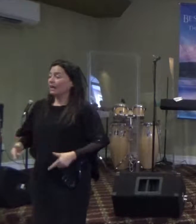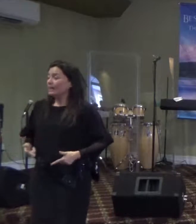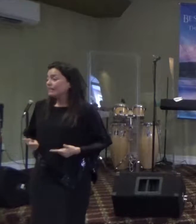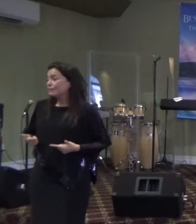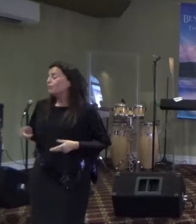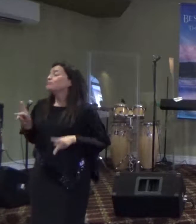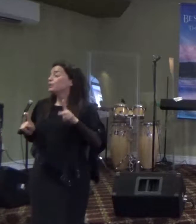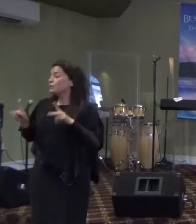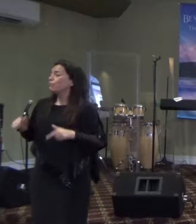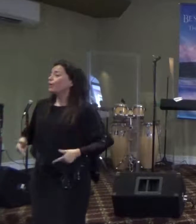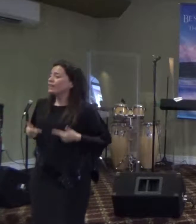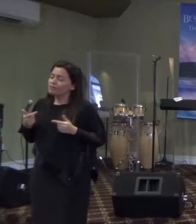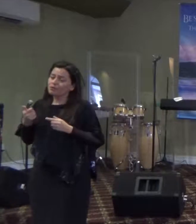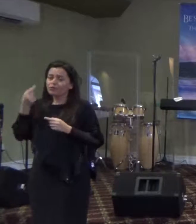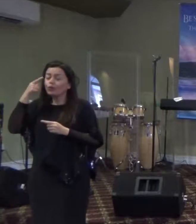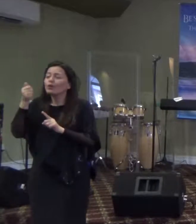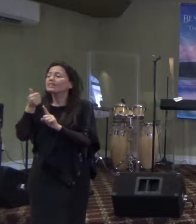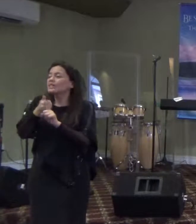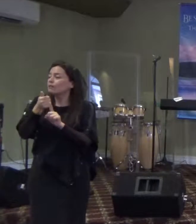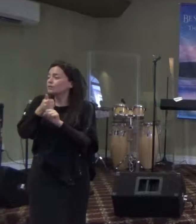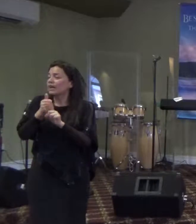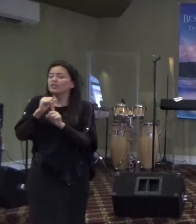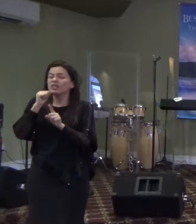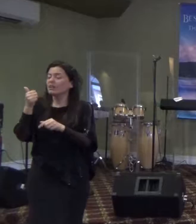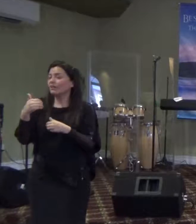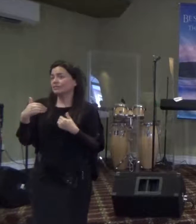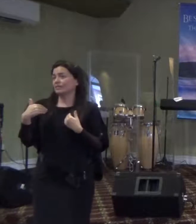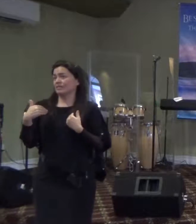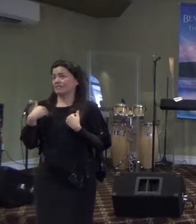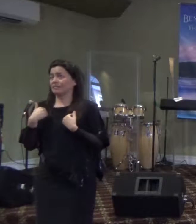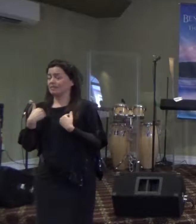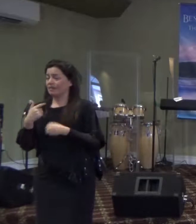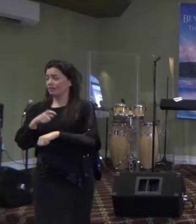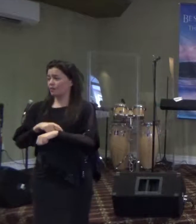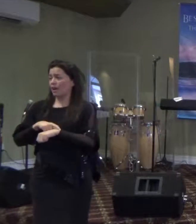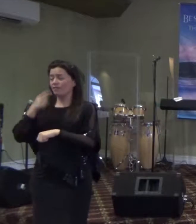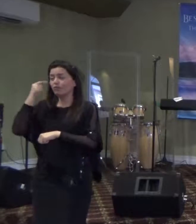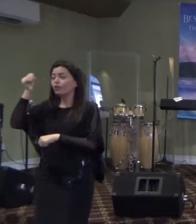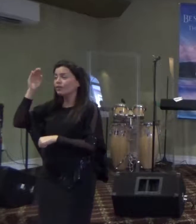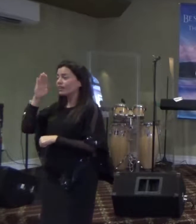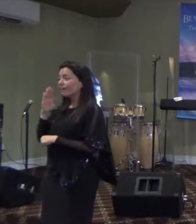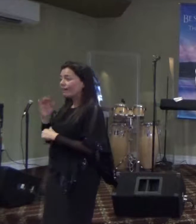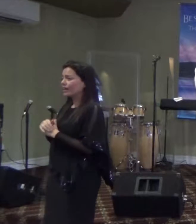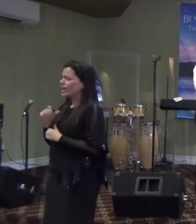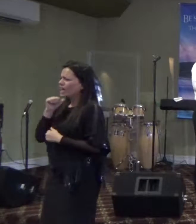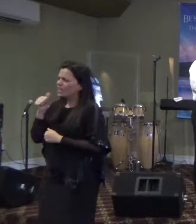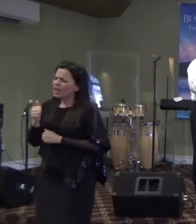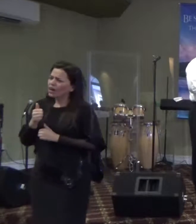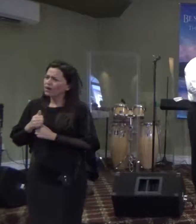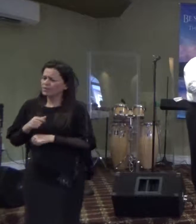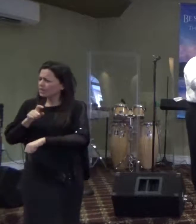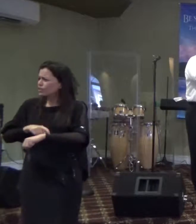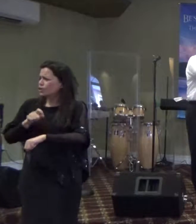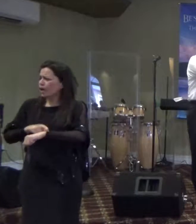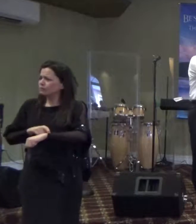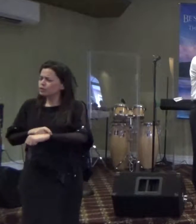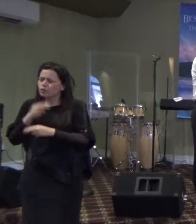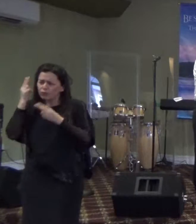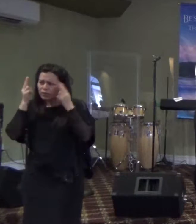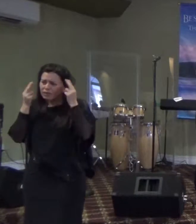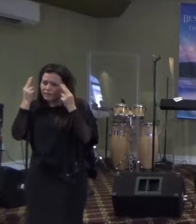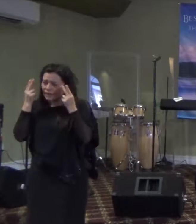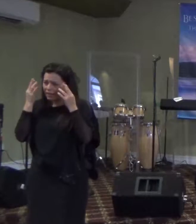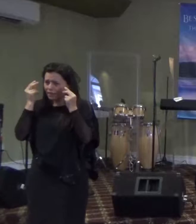no tiene tiempo para He Dios, doesn't have time for God, para pensar en su alma to eterna. think of his eternal soul. Para